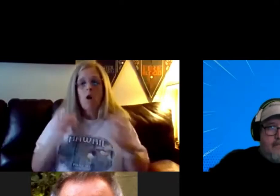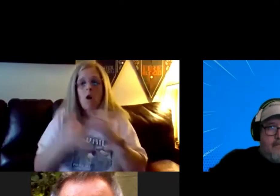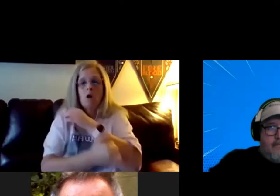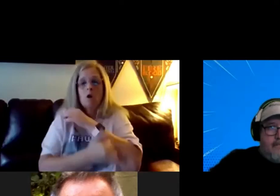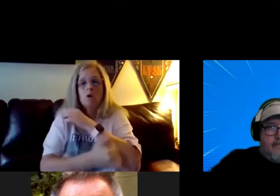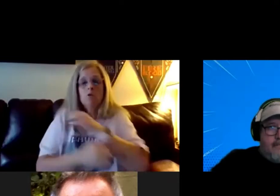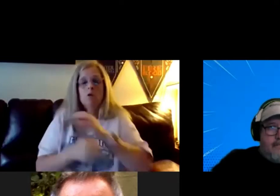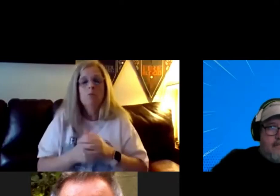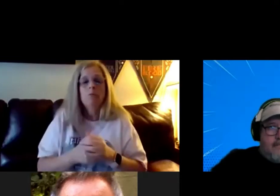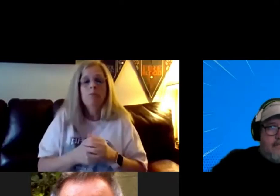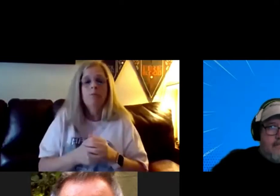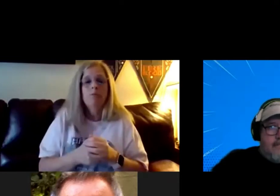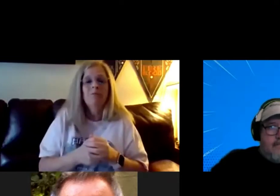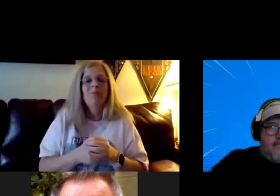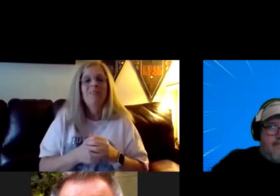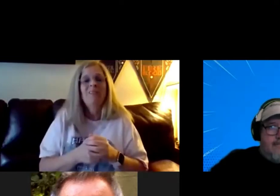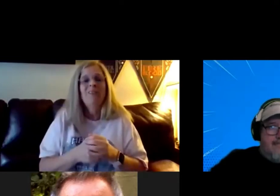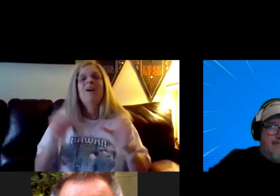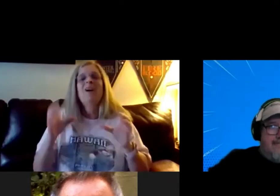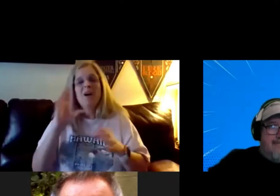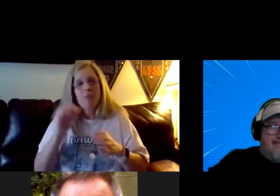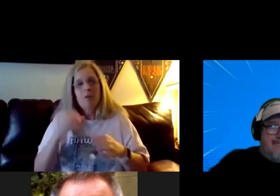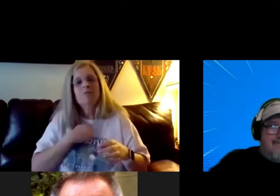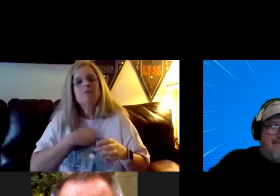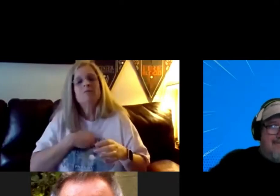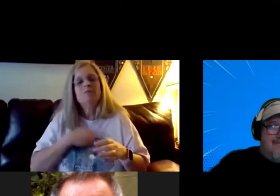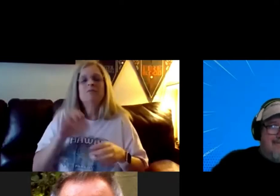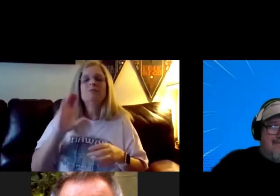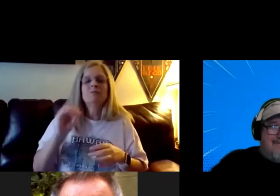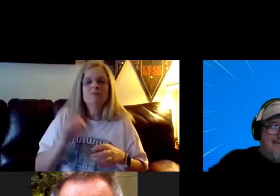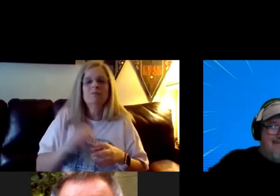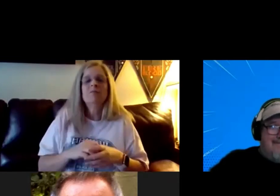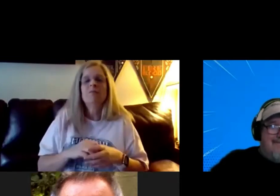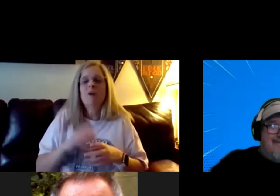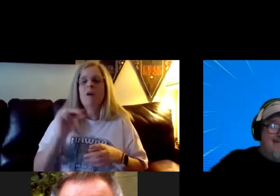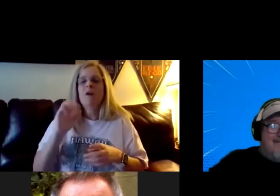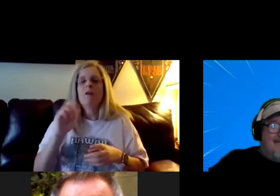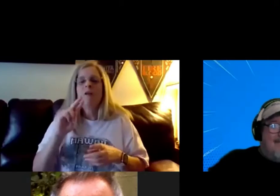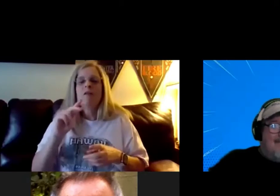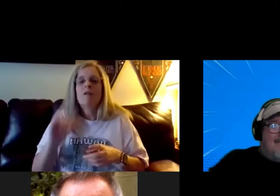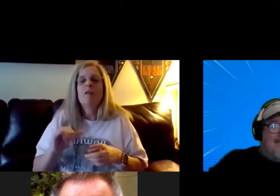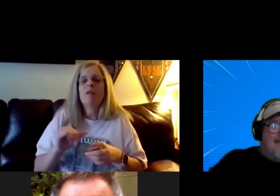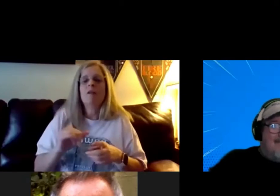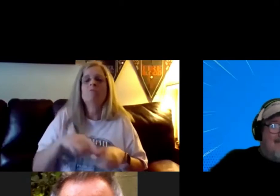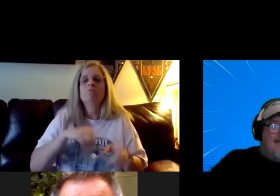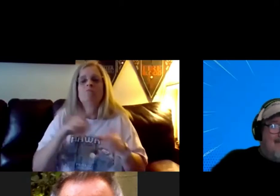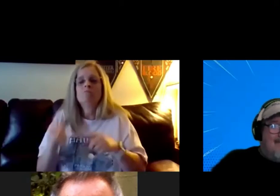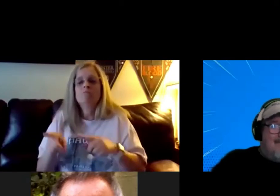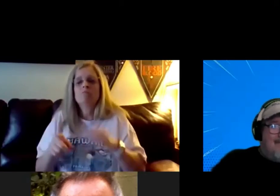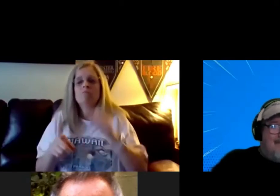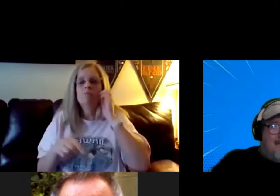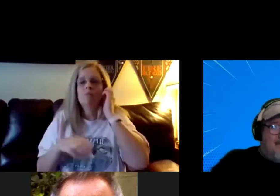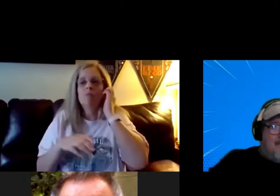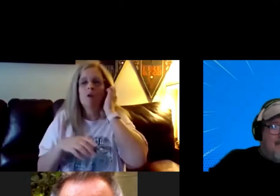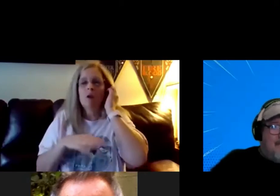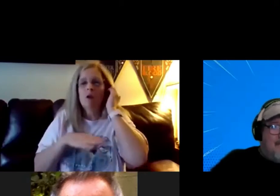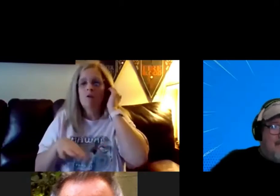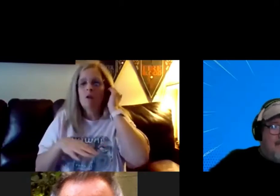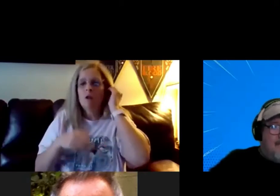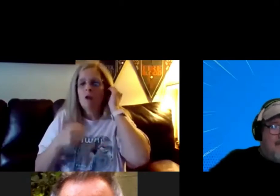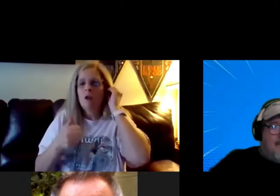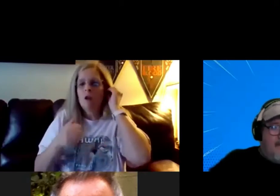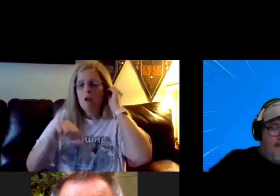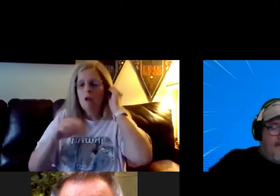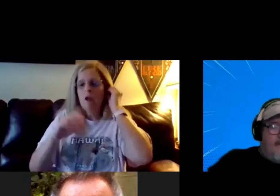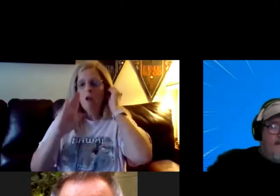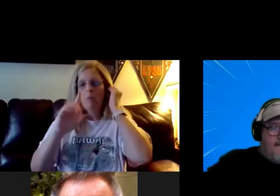I'm going to turn, not country, company. Sorry about that, guys. Marty, I'm going to turn it back over to you and go ahead and fill in any blanks that I